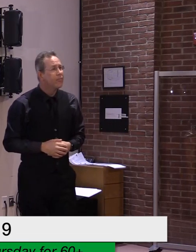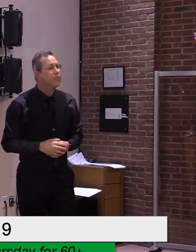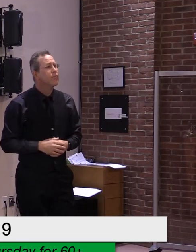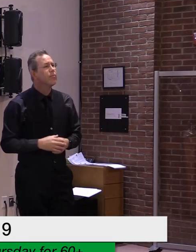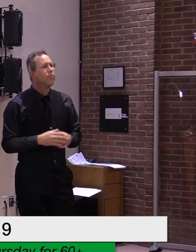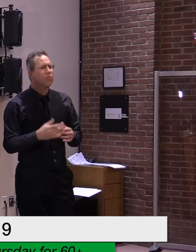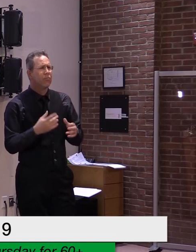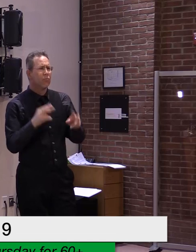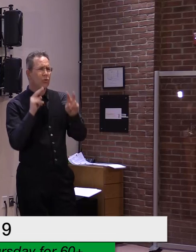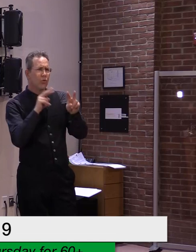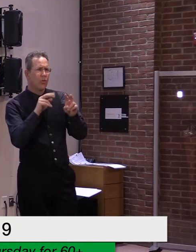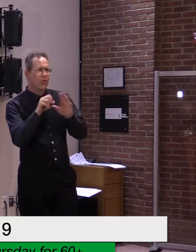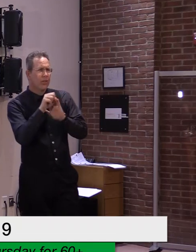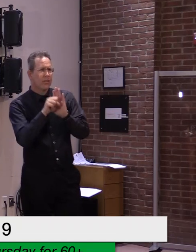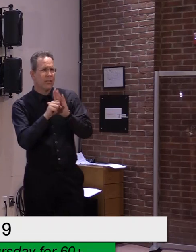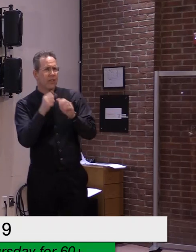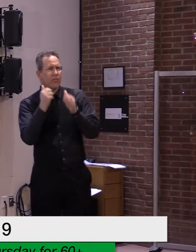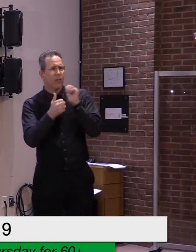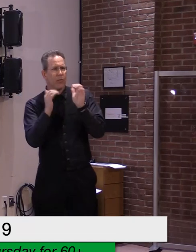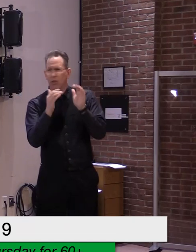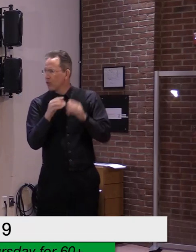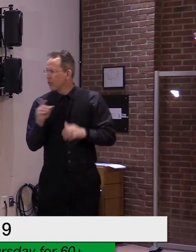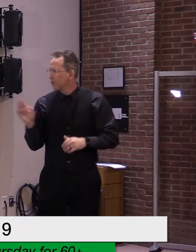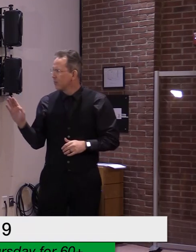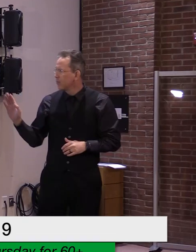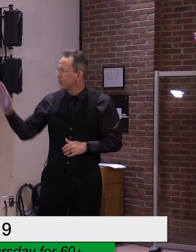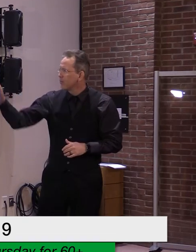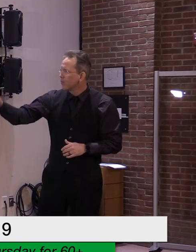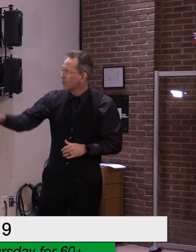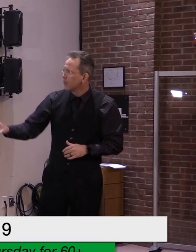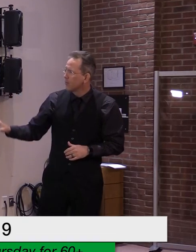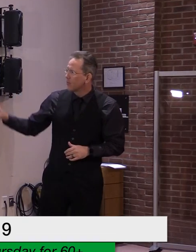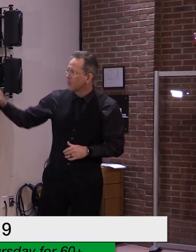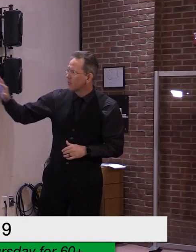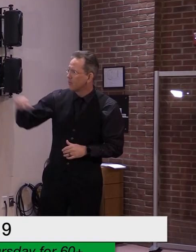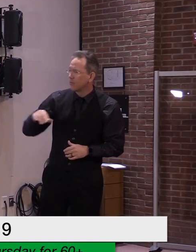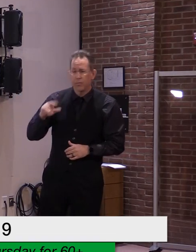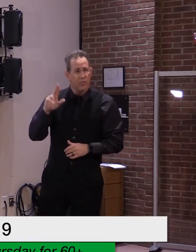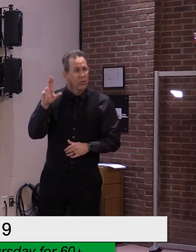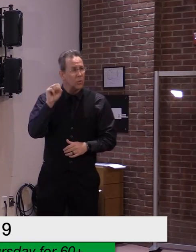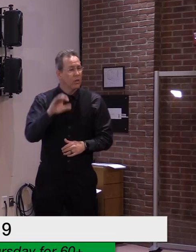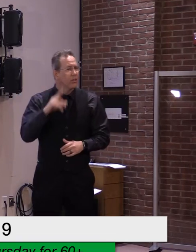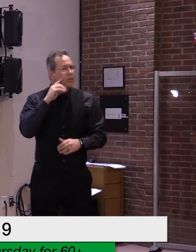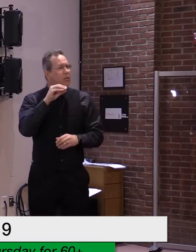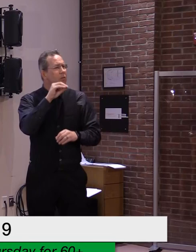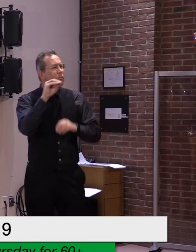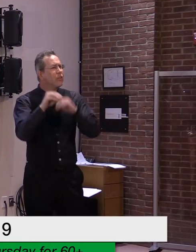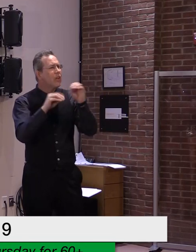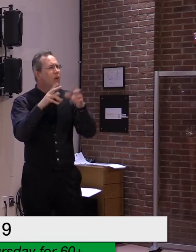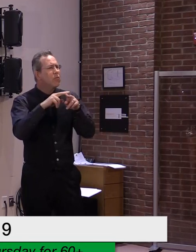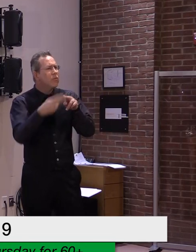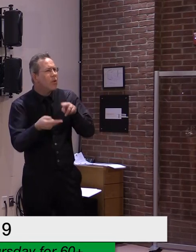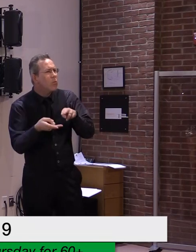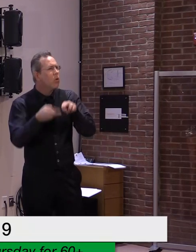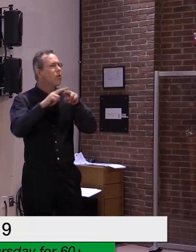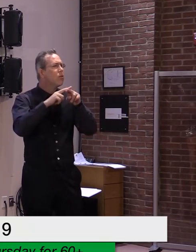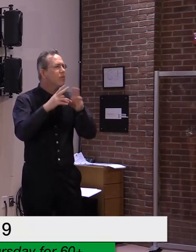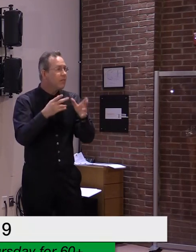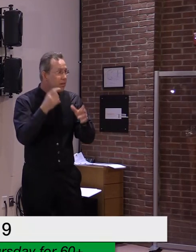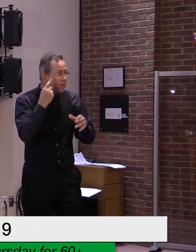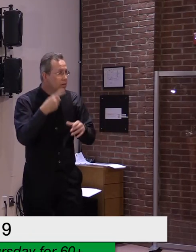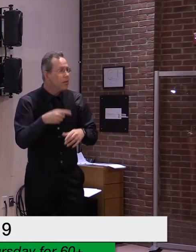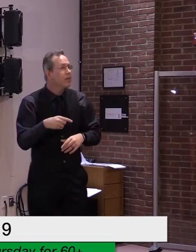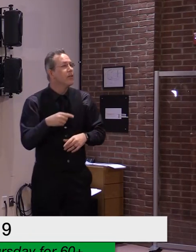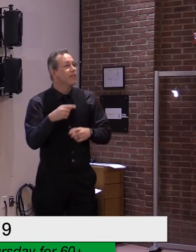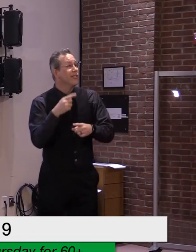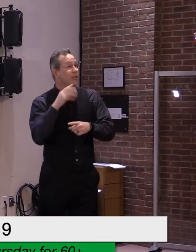a state-by-state perspective, you can see this trend as well. And it's worth pointing out Michigan in particular, who